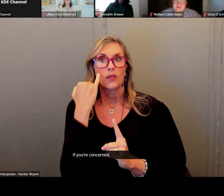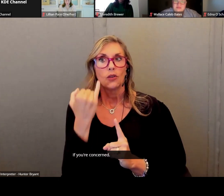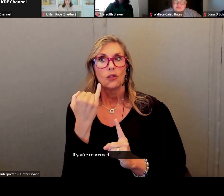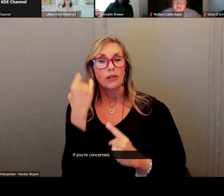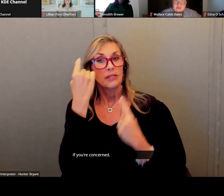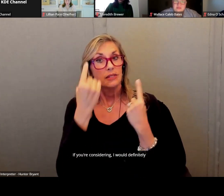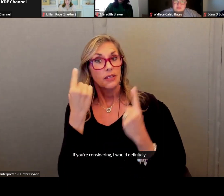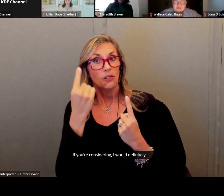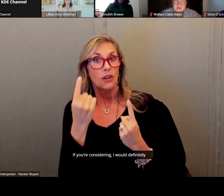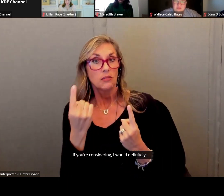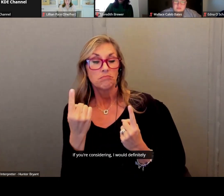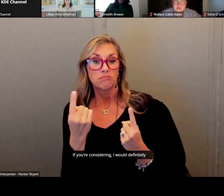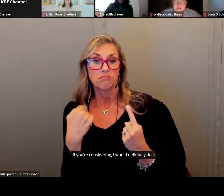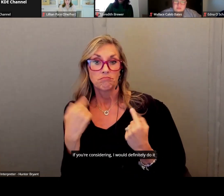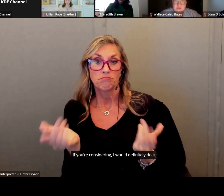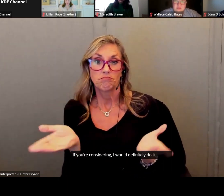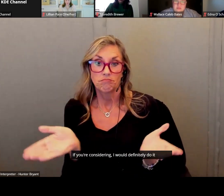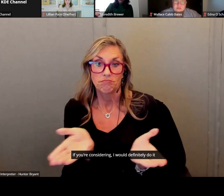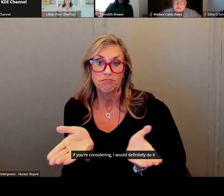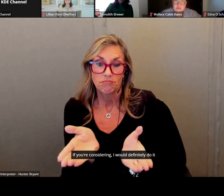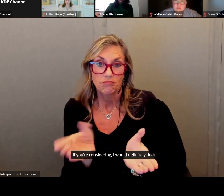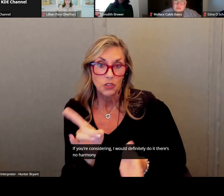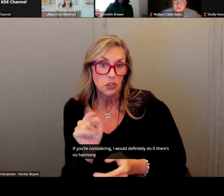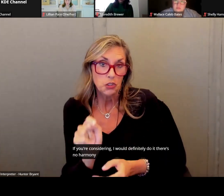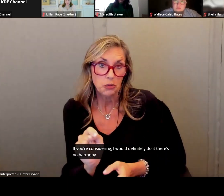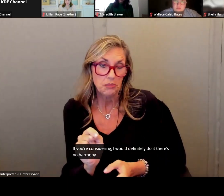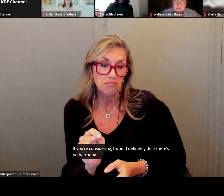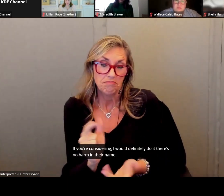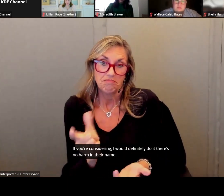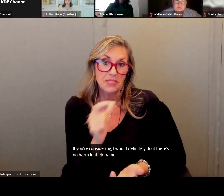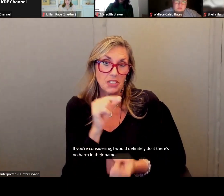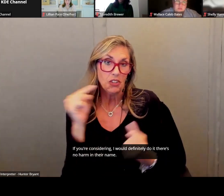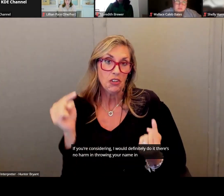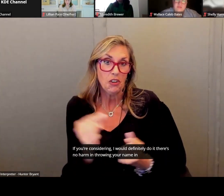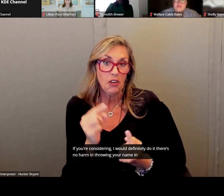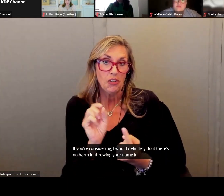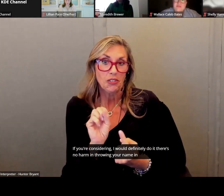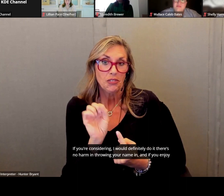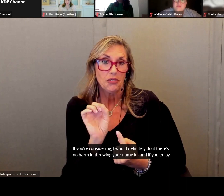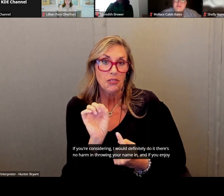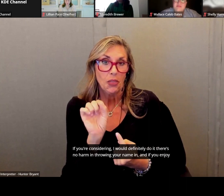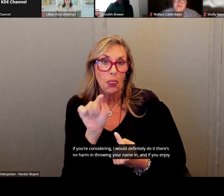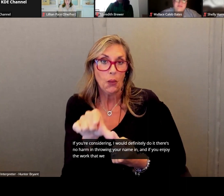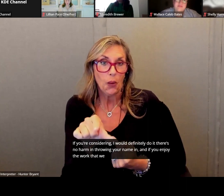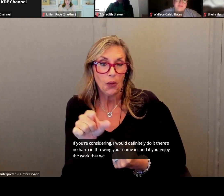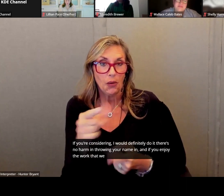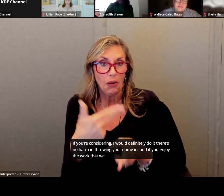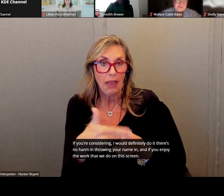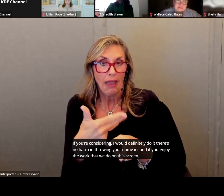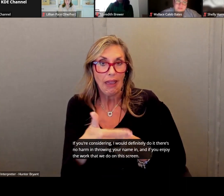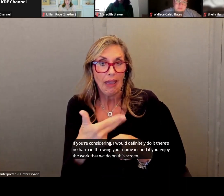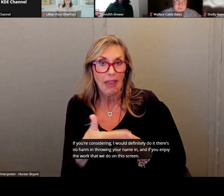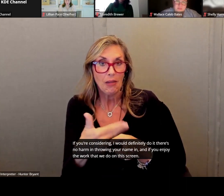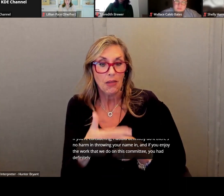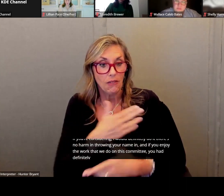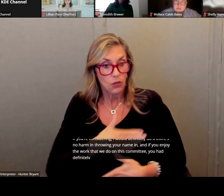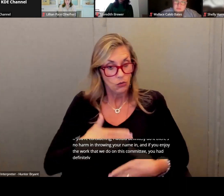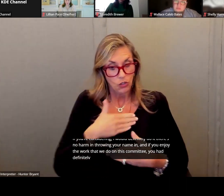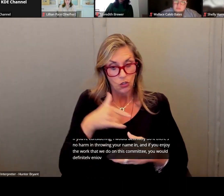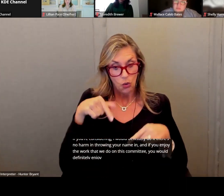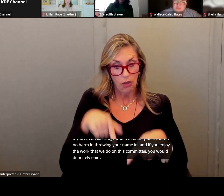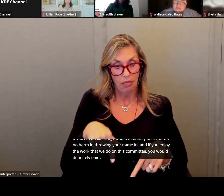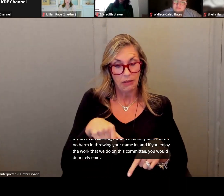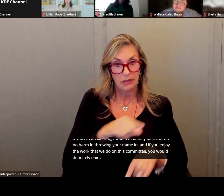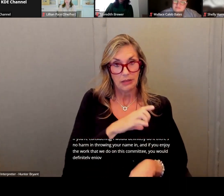it. There's no harm in throwing your name in. And if you enjoy the work that we do on this committee, you would definitely enjoy